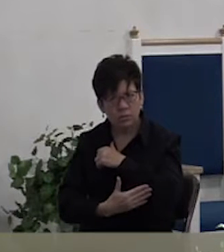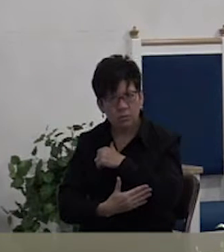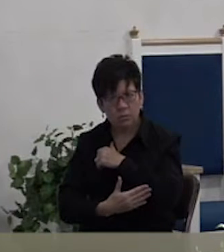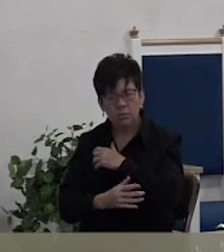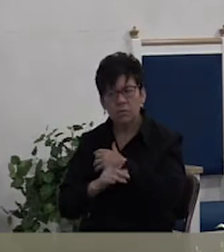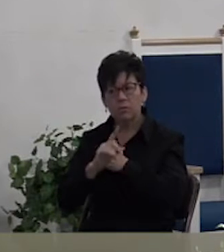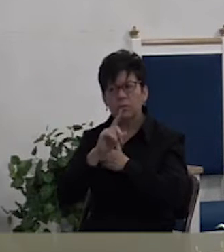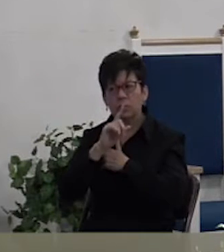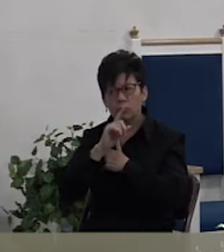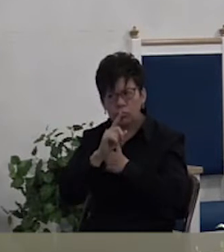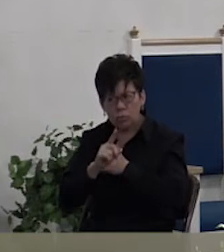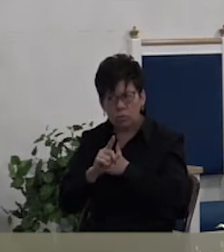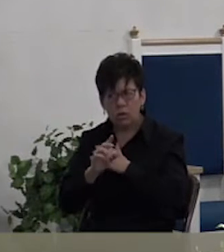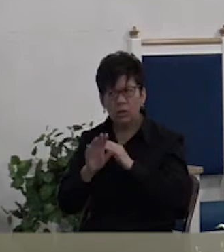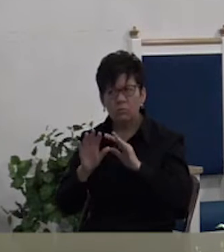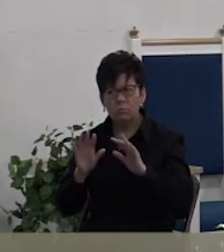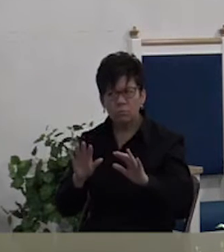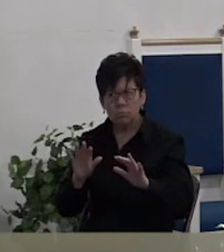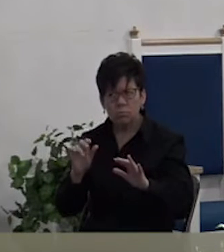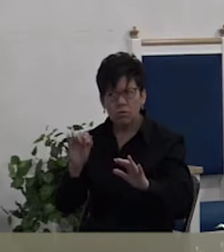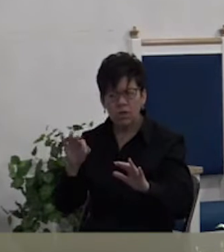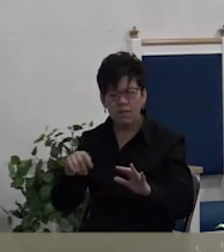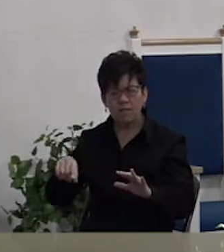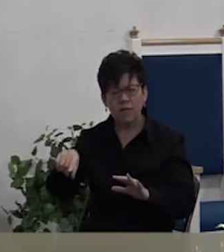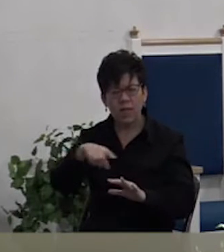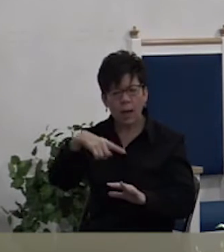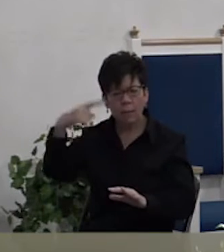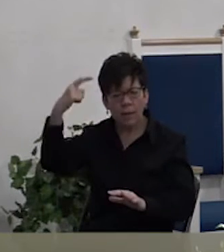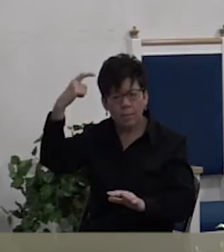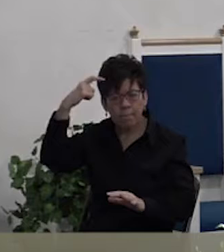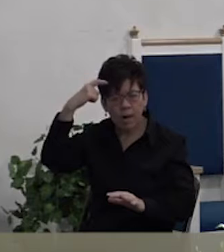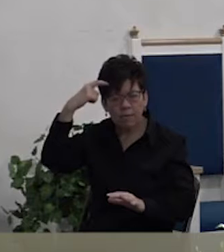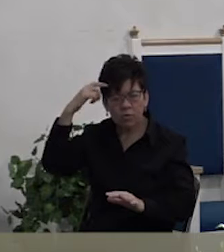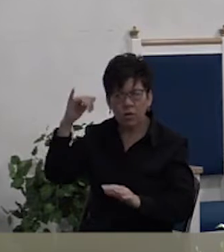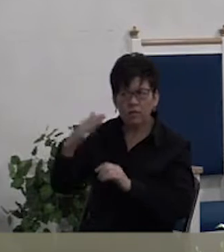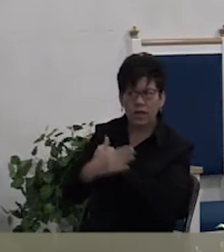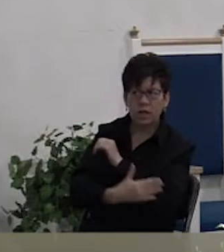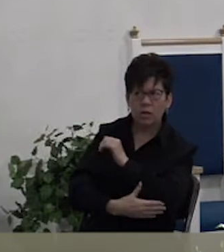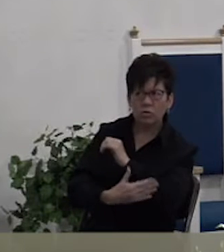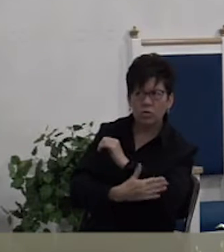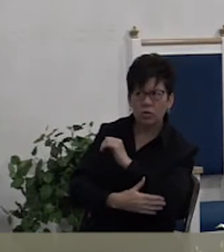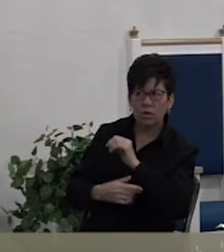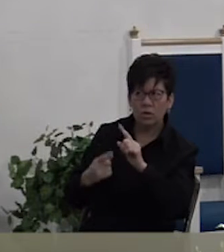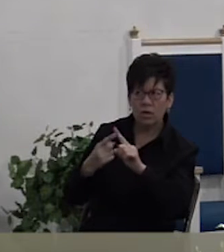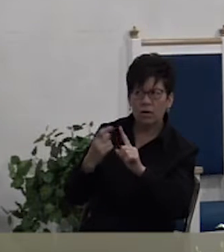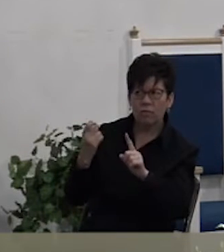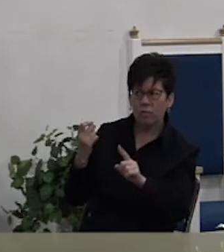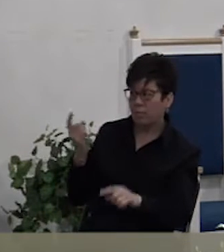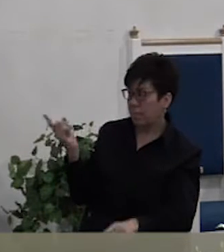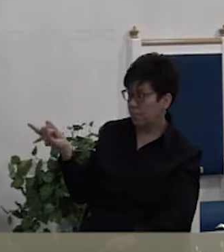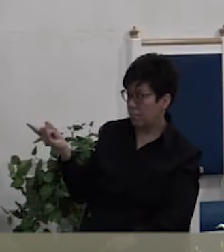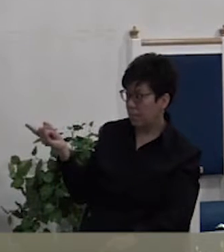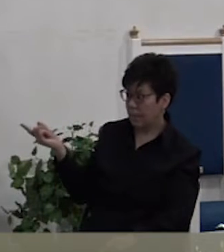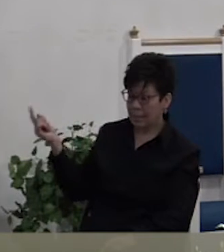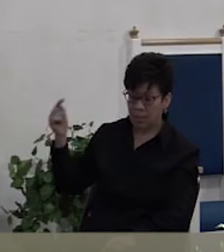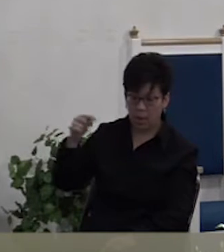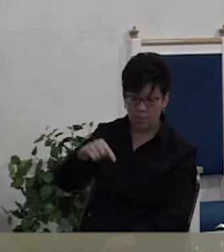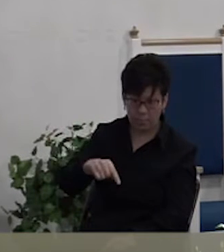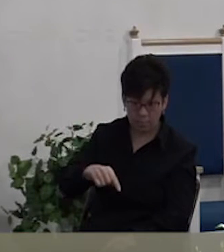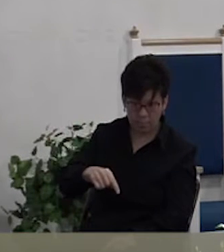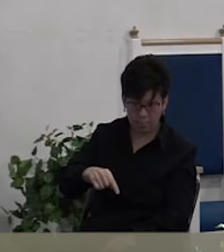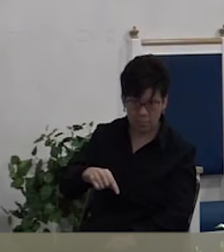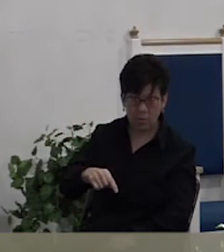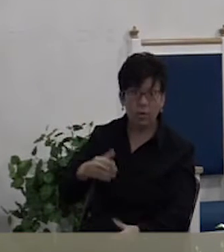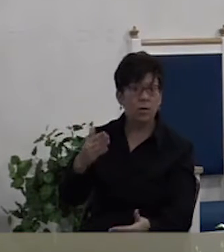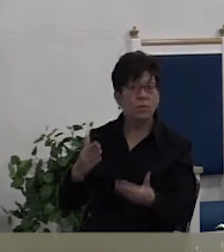And truly, if they had been mindful of that country from whence they came out, they